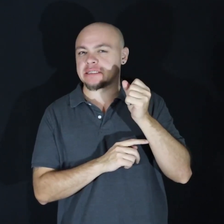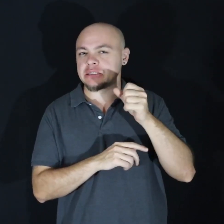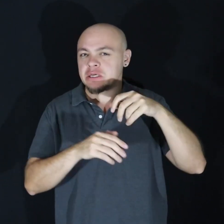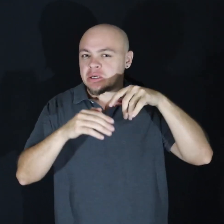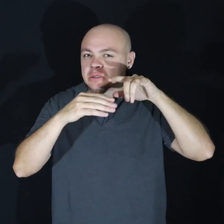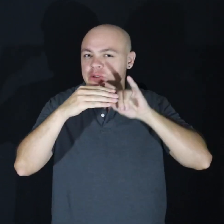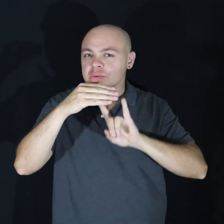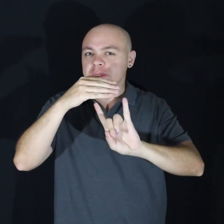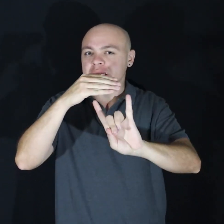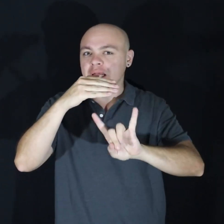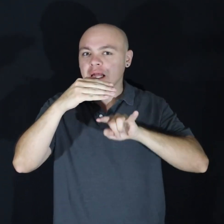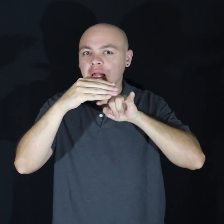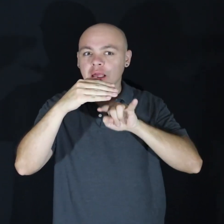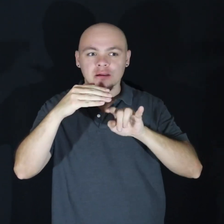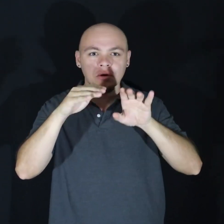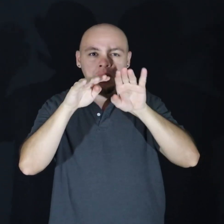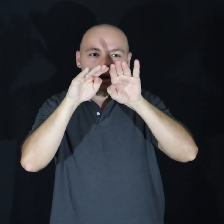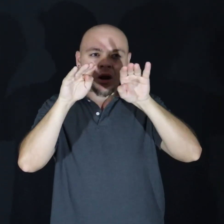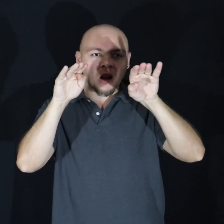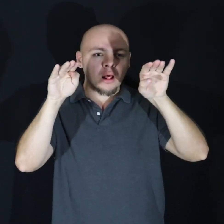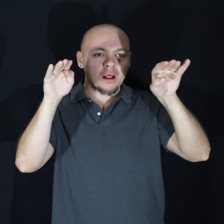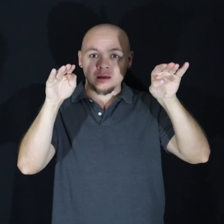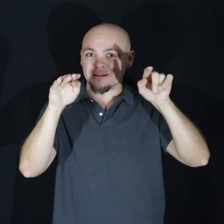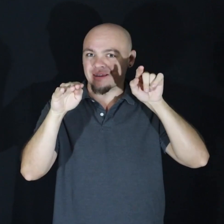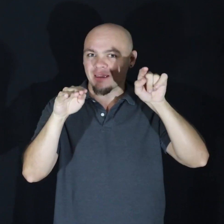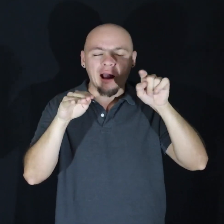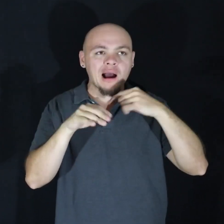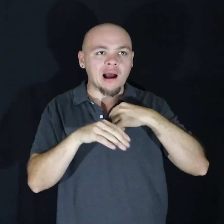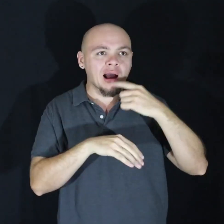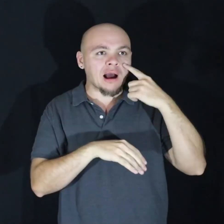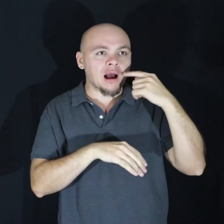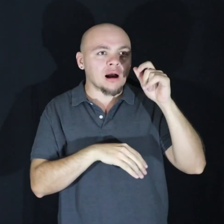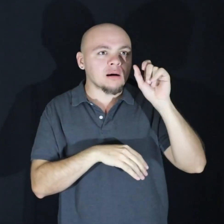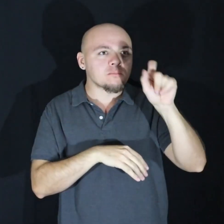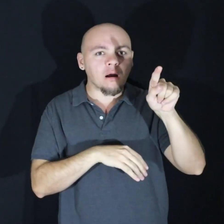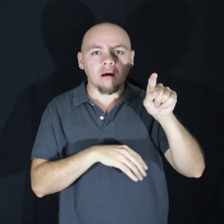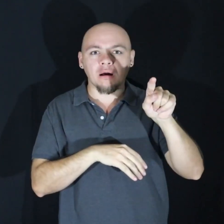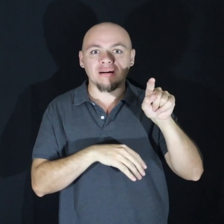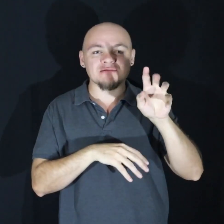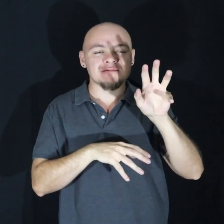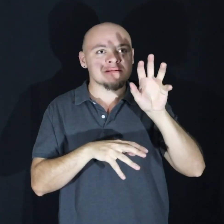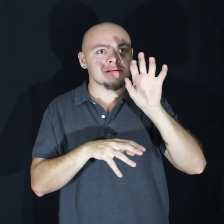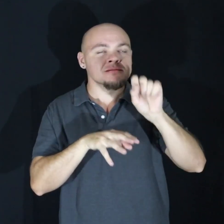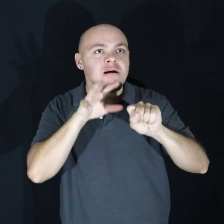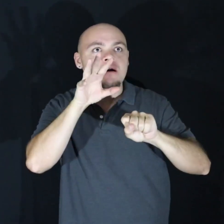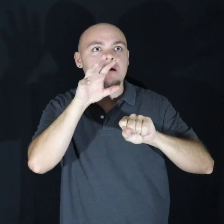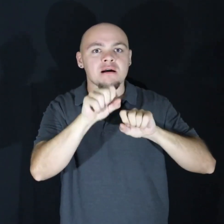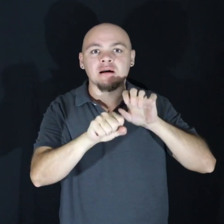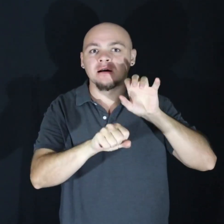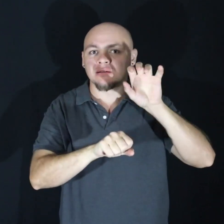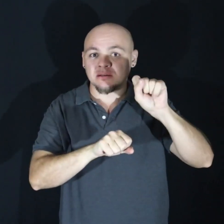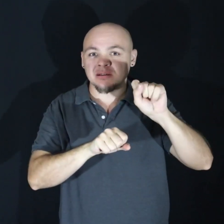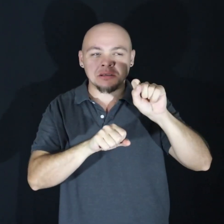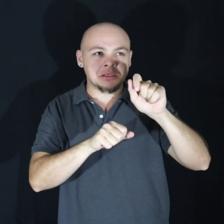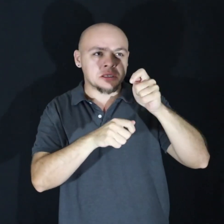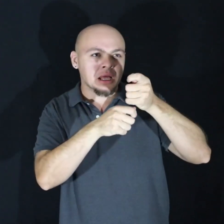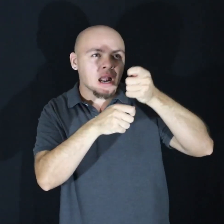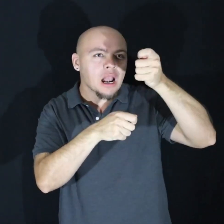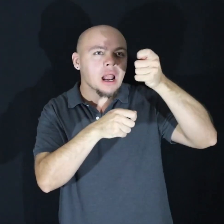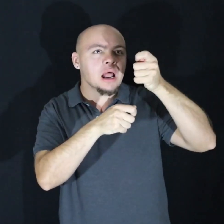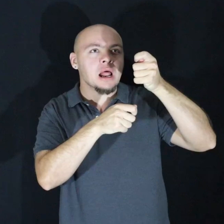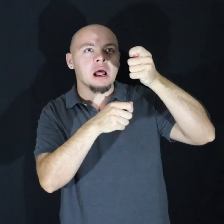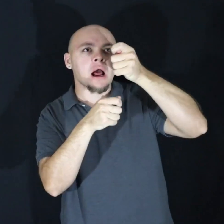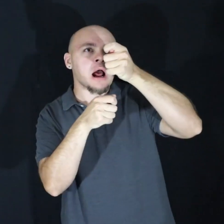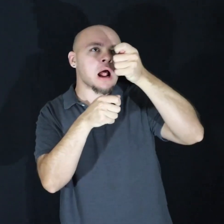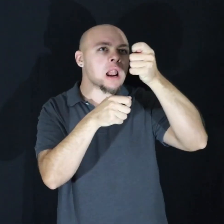one that runs along the entire top of the set. I scramble to get the ladder and the yardstick and duct tape it to a broom